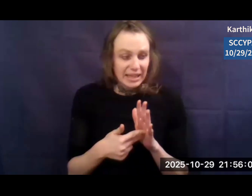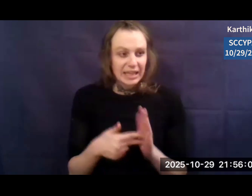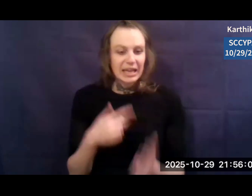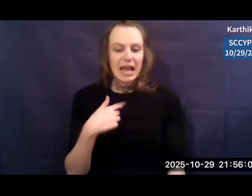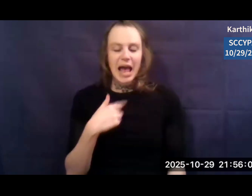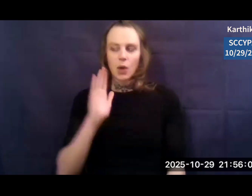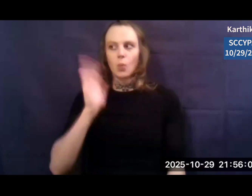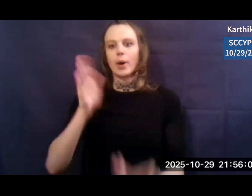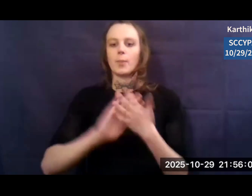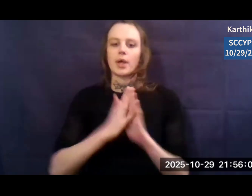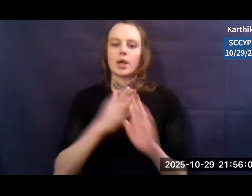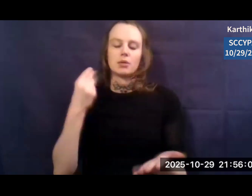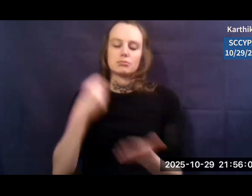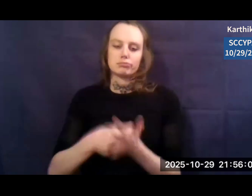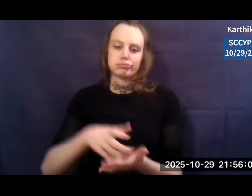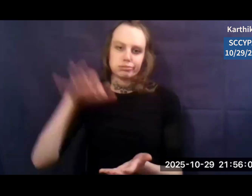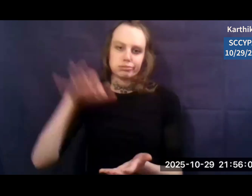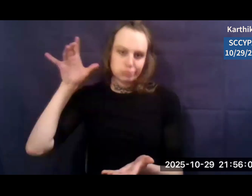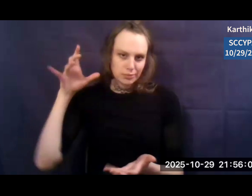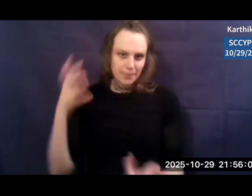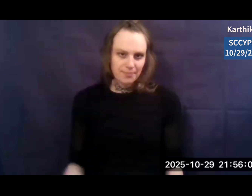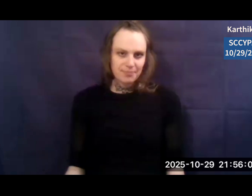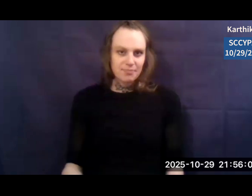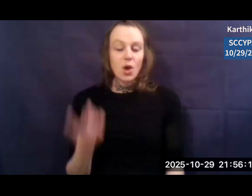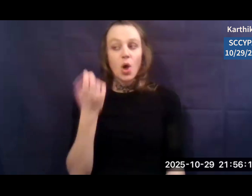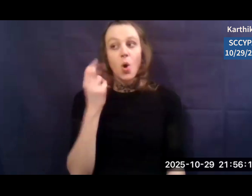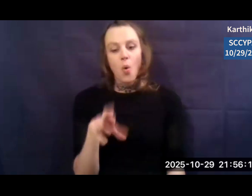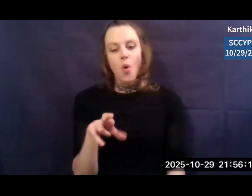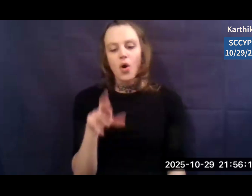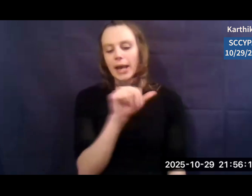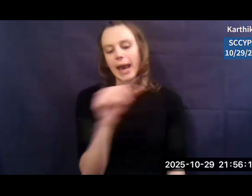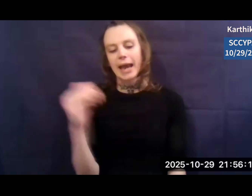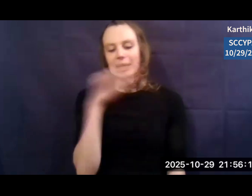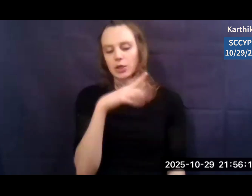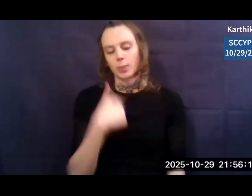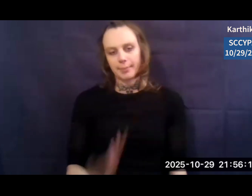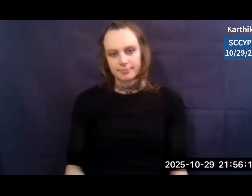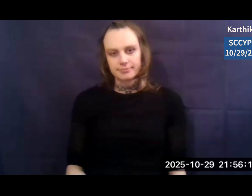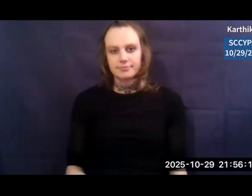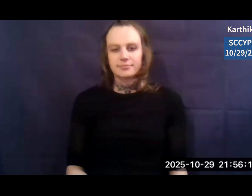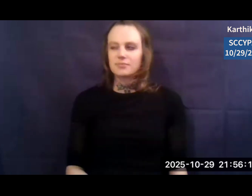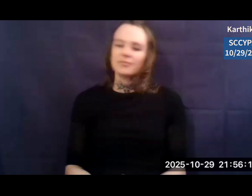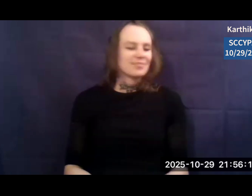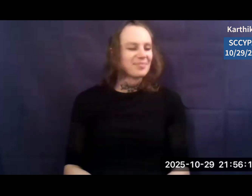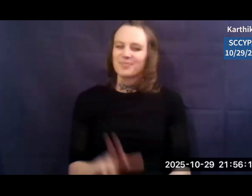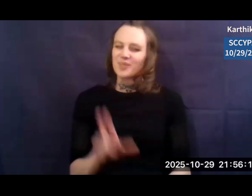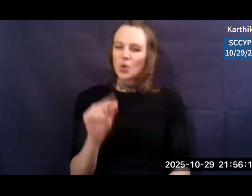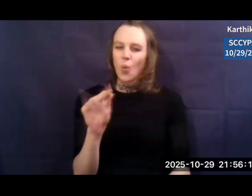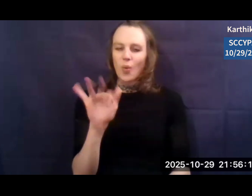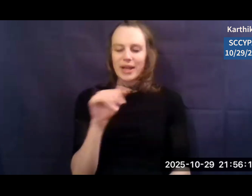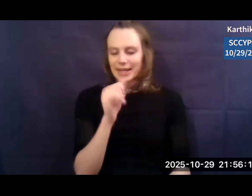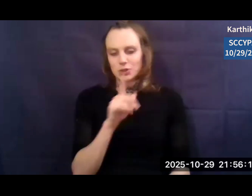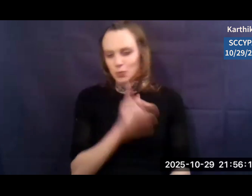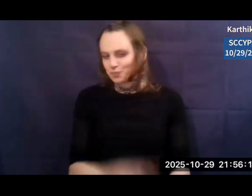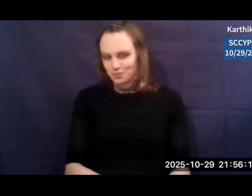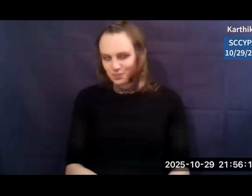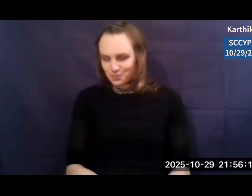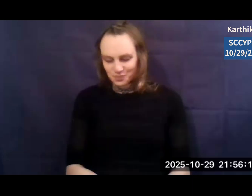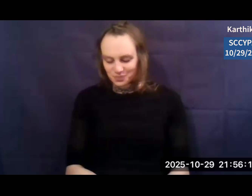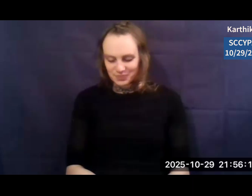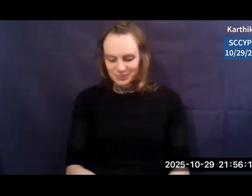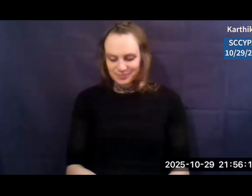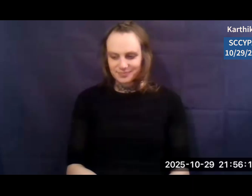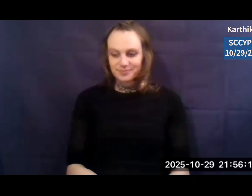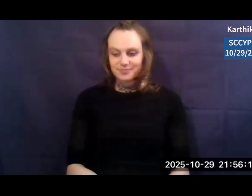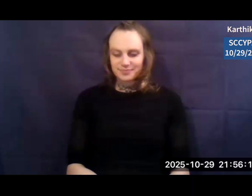Otherwise, AA is like falling short of its promises to me. And it's like, well, no, that's like not really the case. Like, like when they say like fear